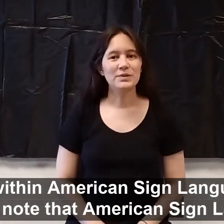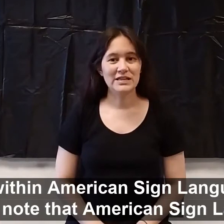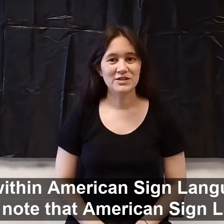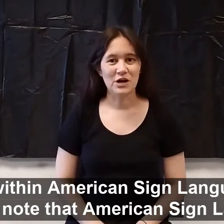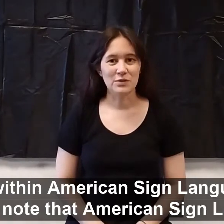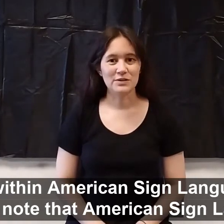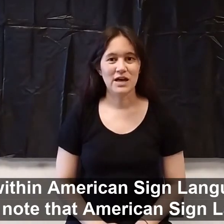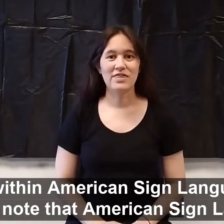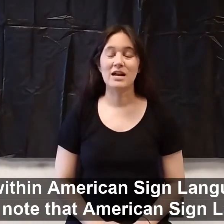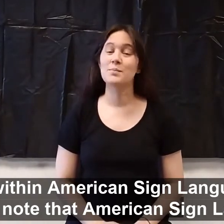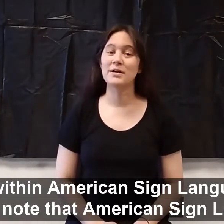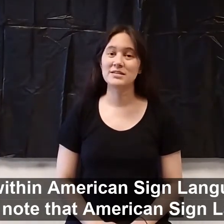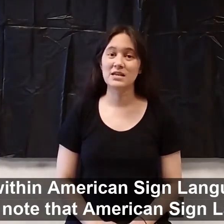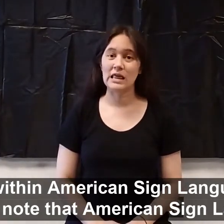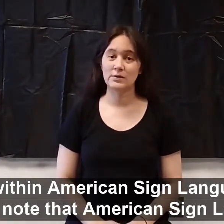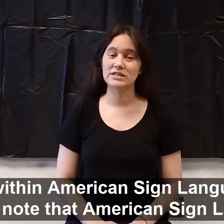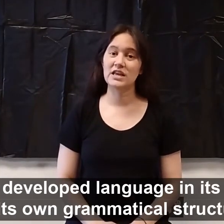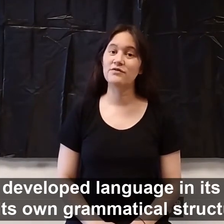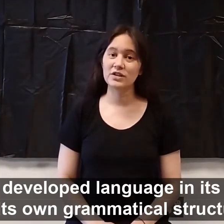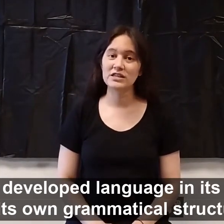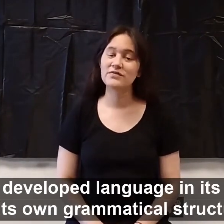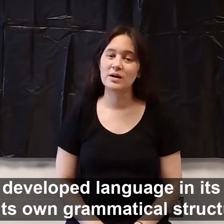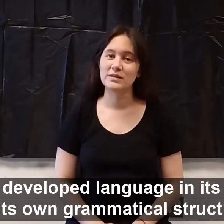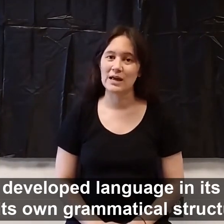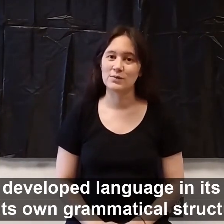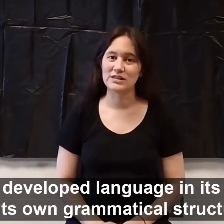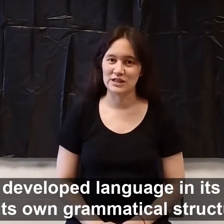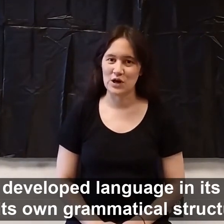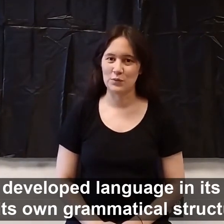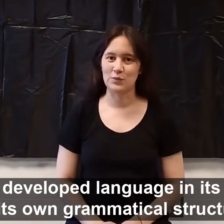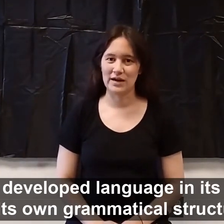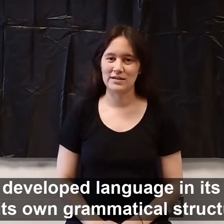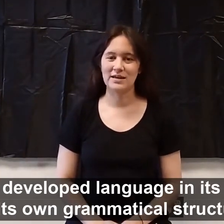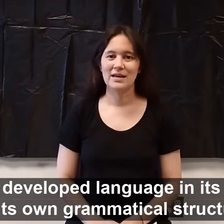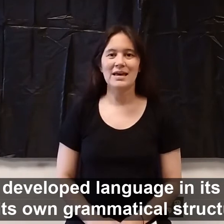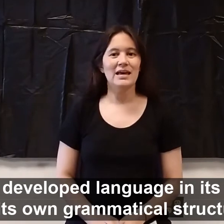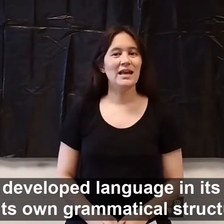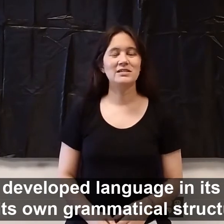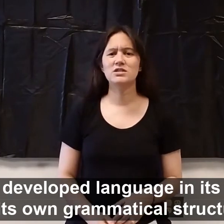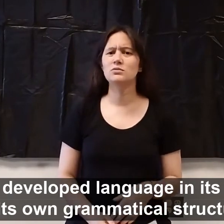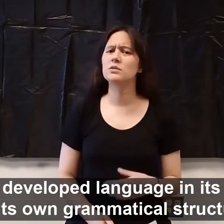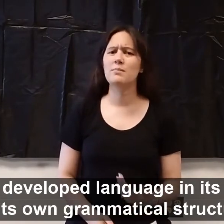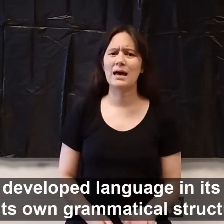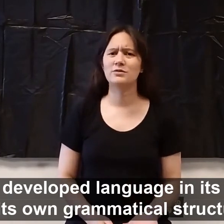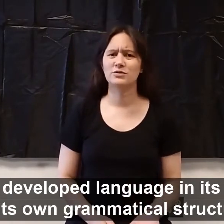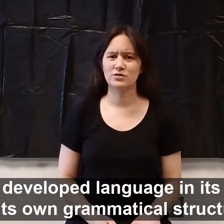Please note that American Sign Language is a fully developed language in its own right. It has its own grammatical